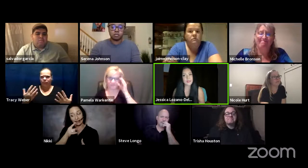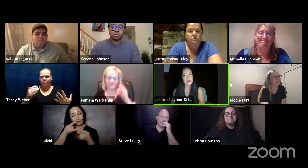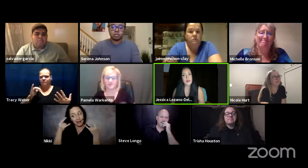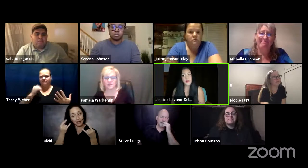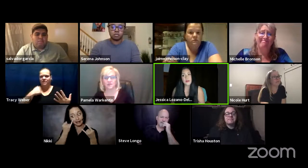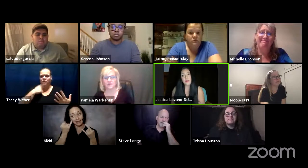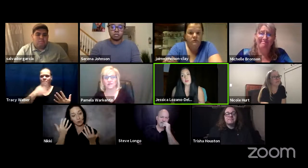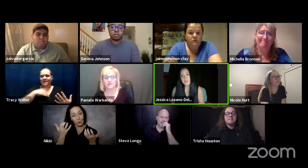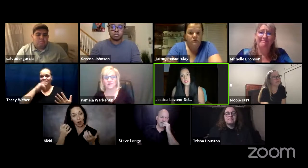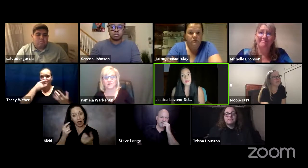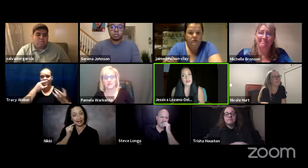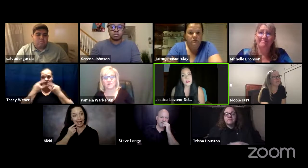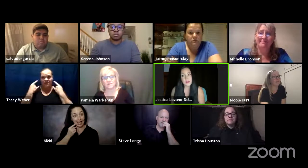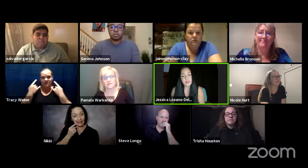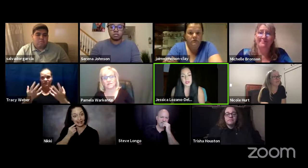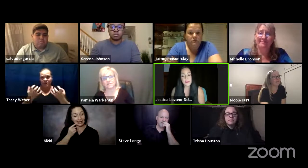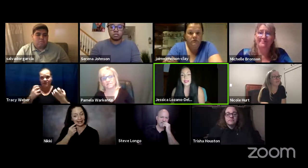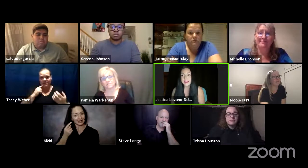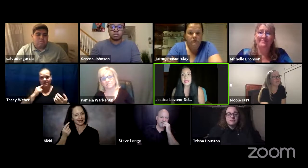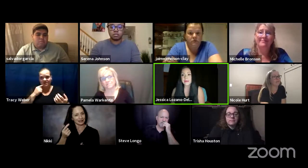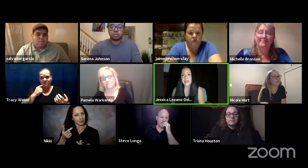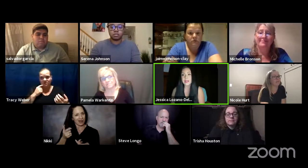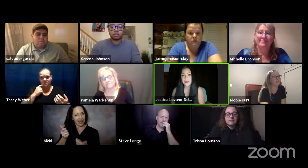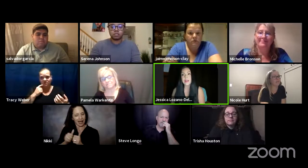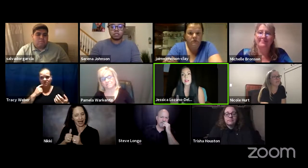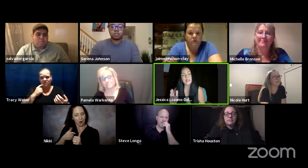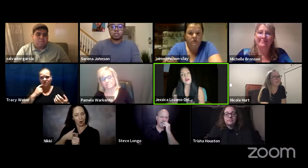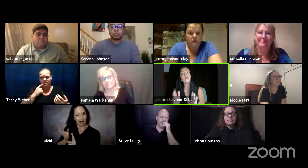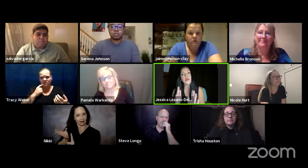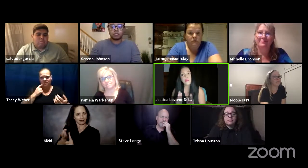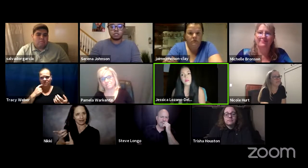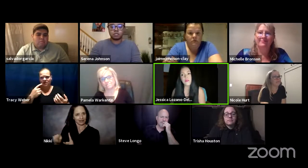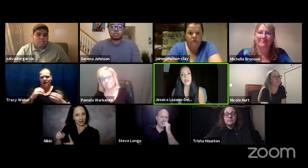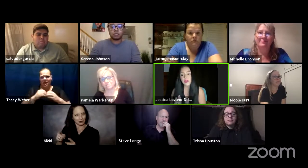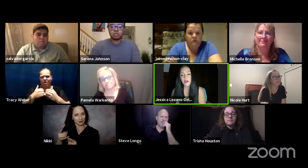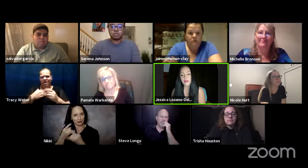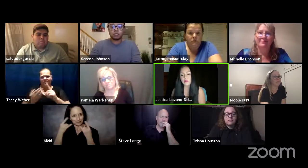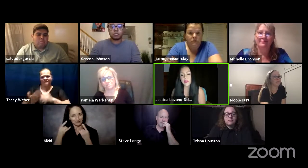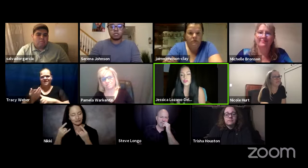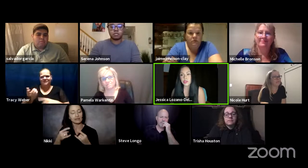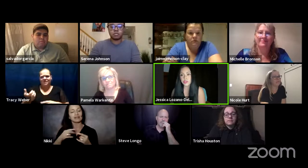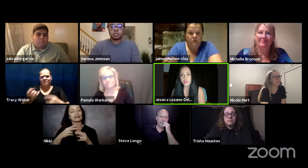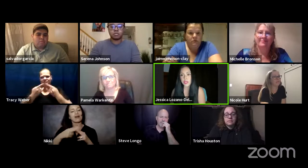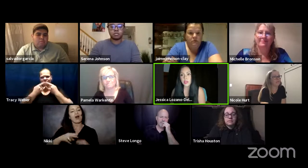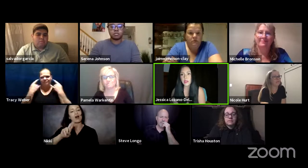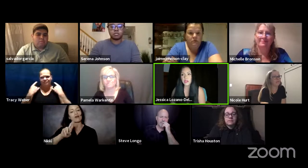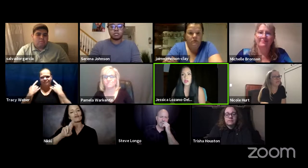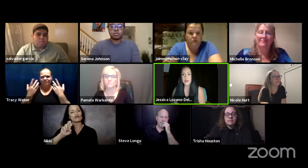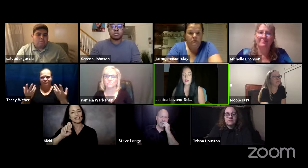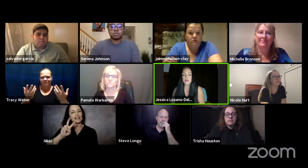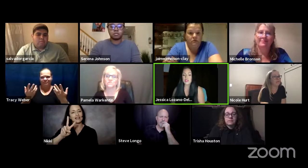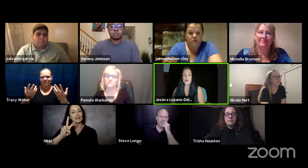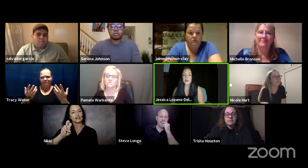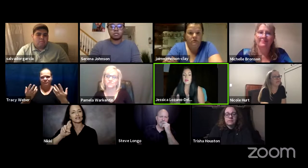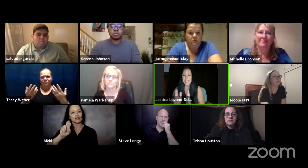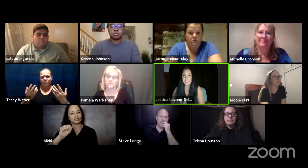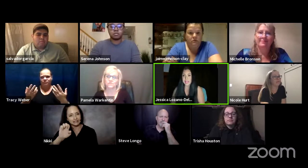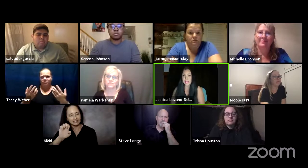So that's what we're just gonna have to do this year. It is gonna be different, and it's called Reverse Halloween Trick-or-Treating. You can go to